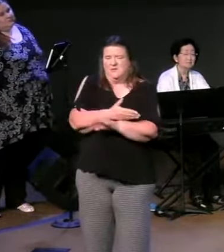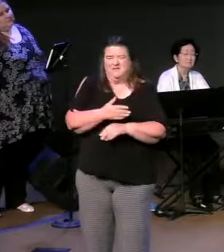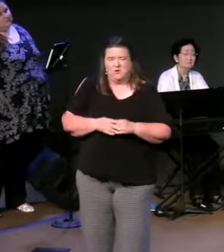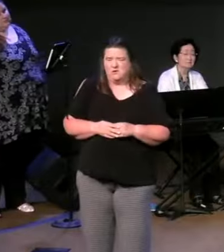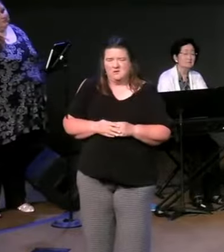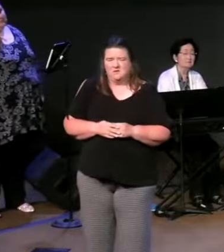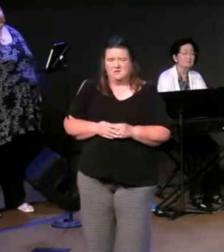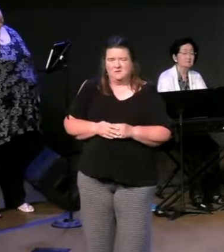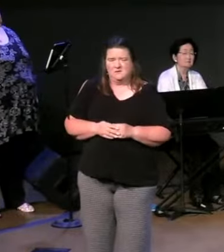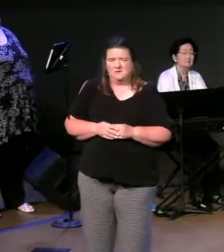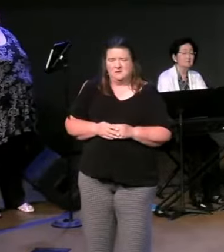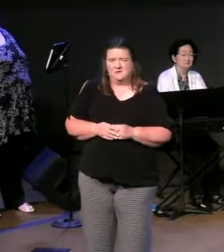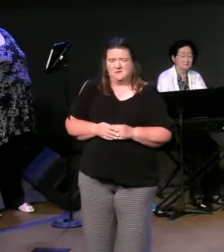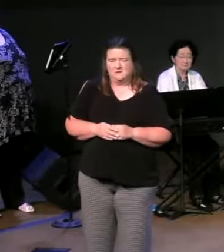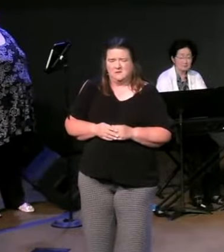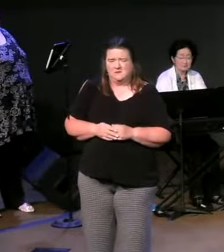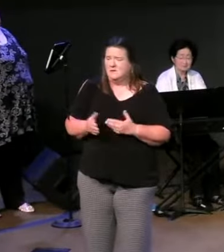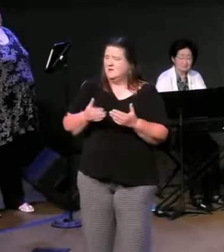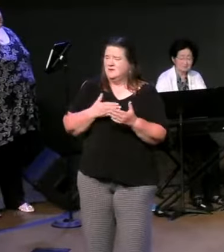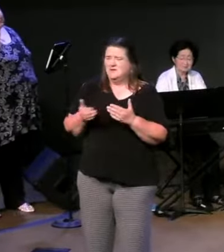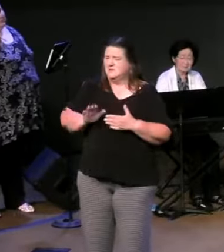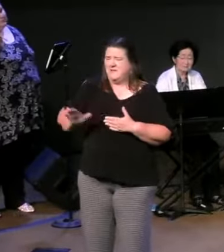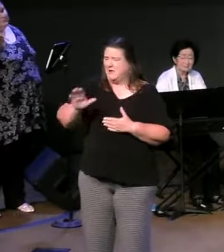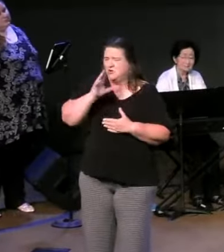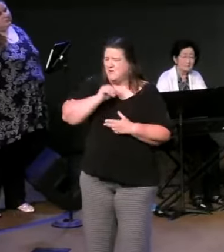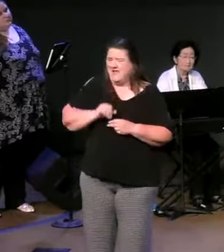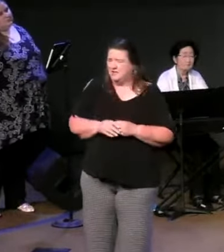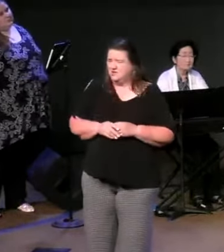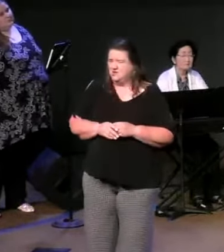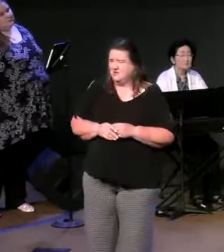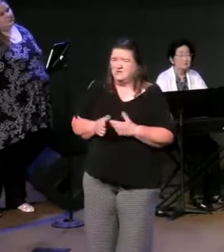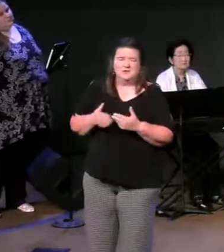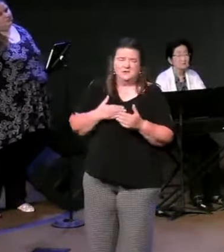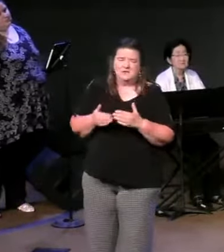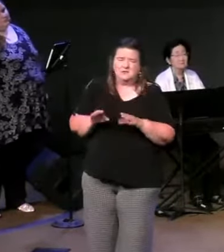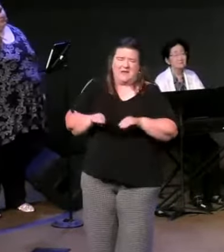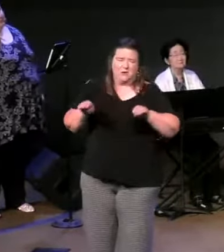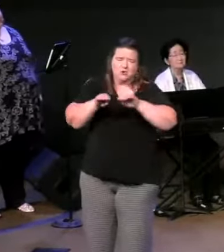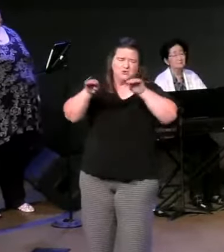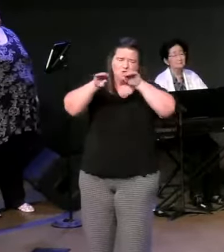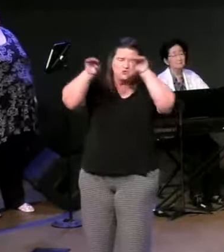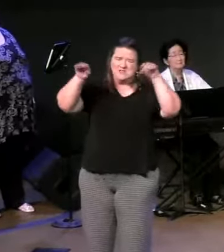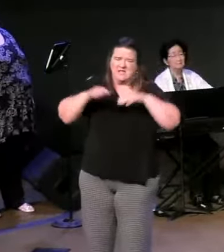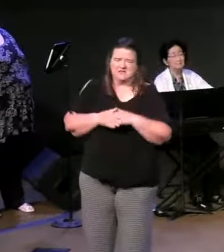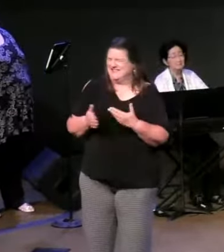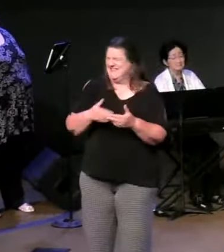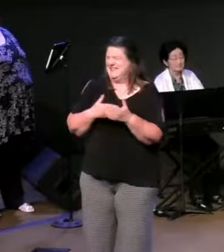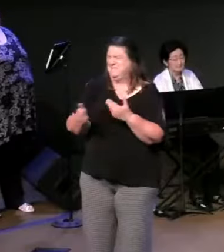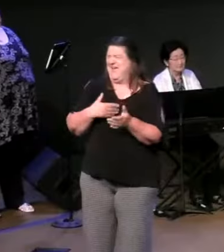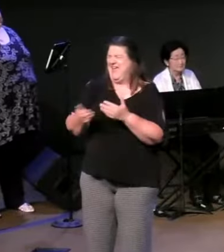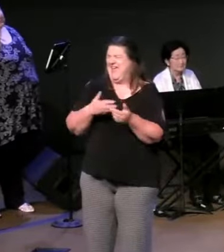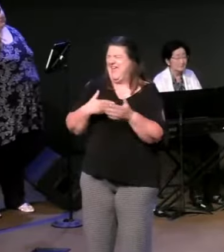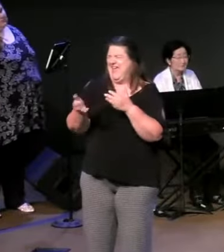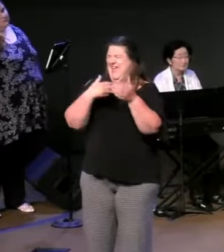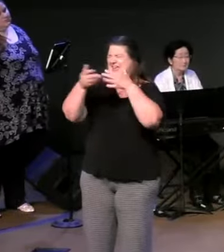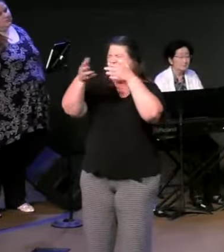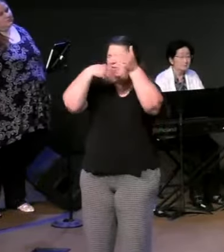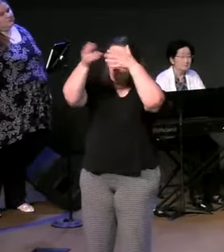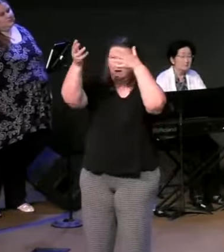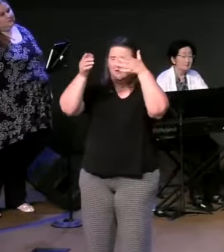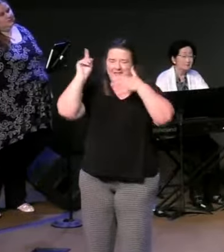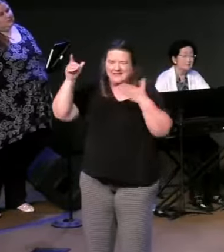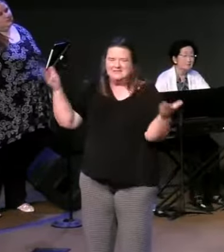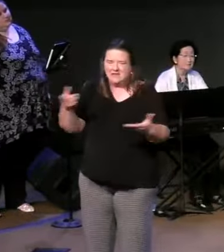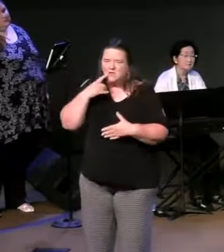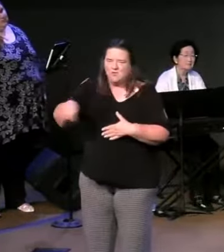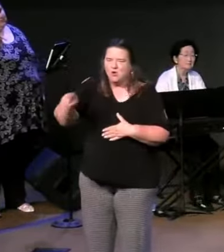matter what your age is. It doesn't matter what your social status is or anything along those lines. He is here